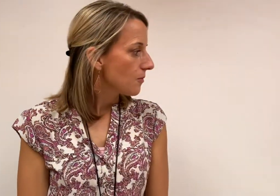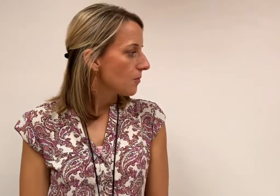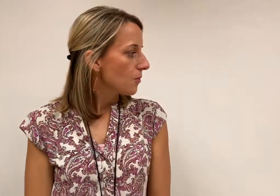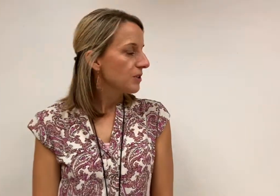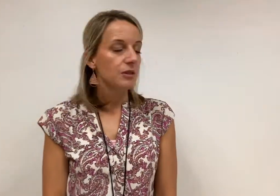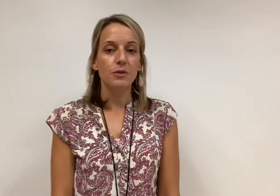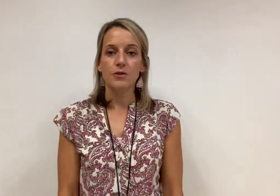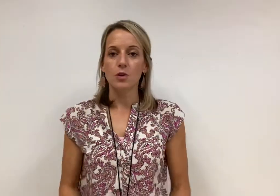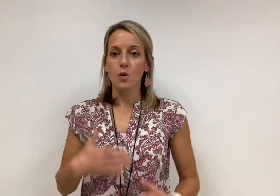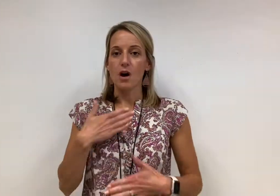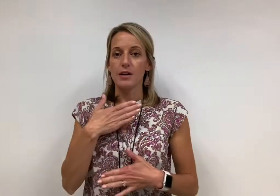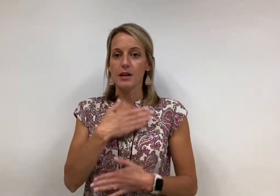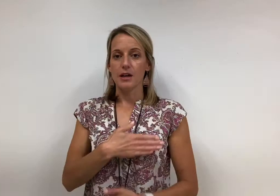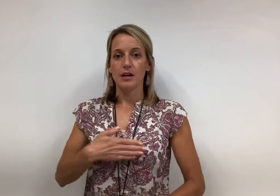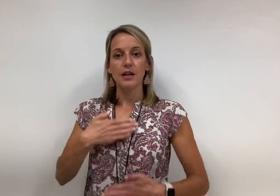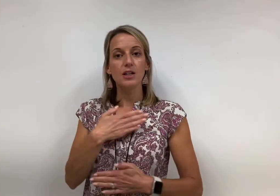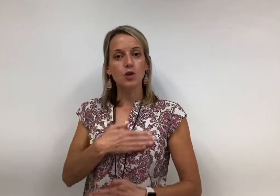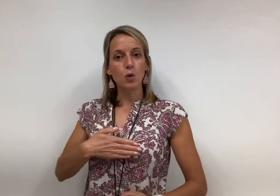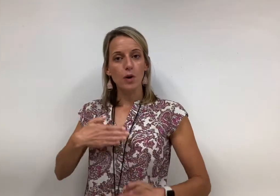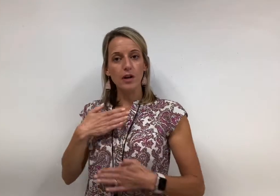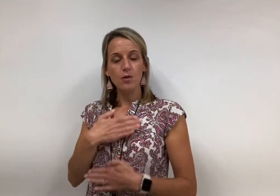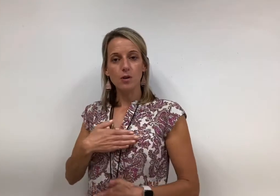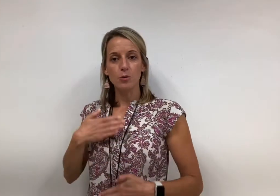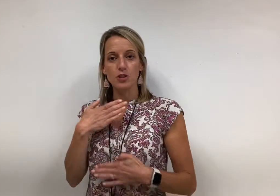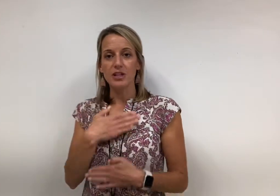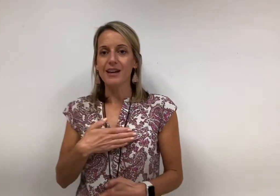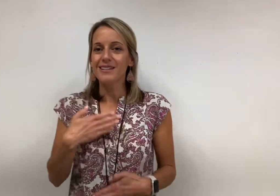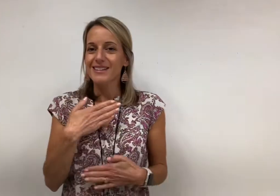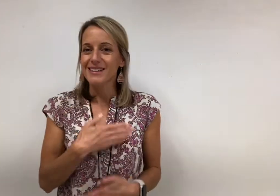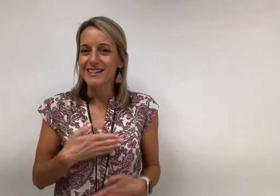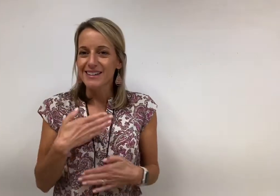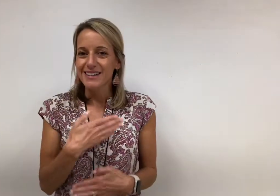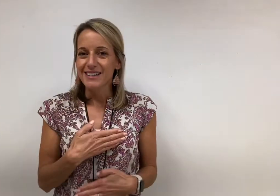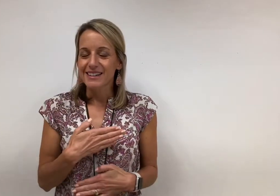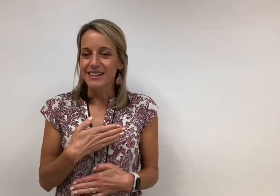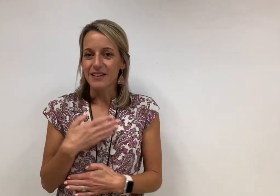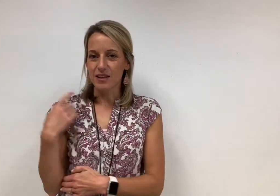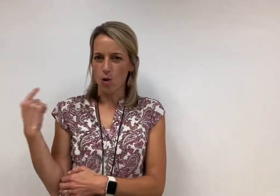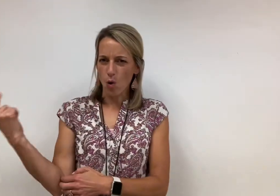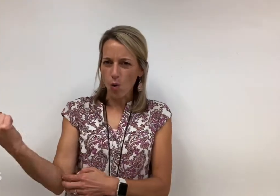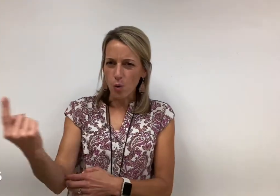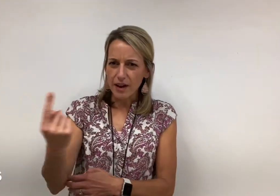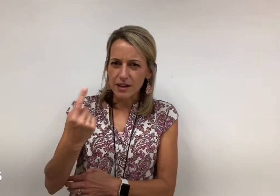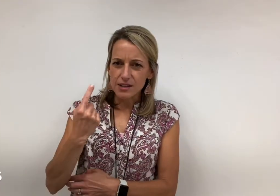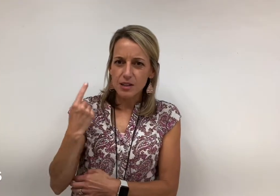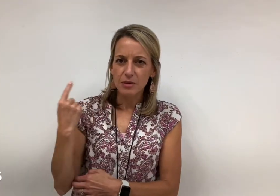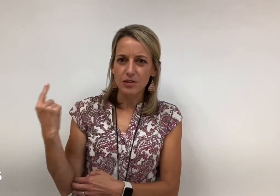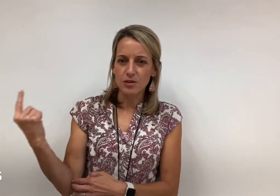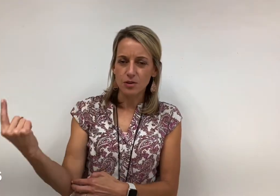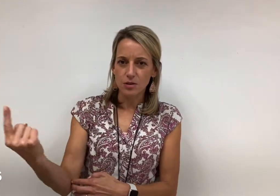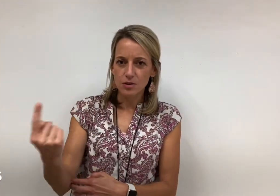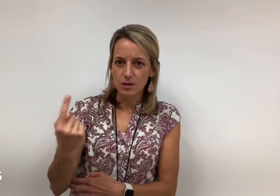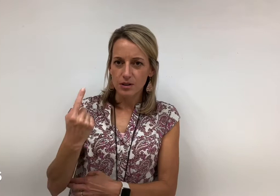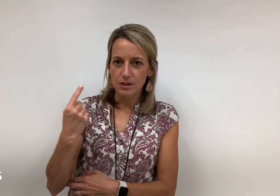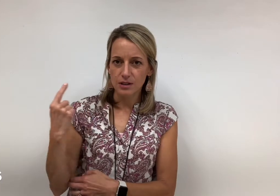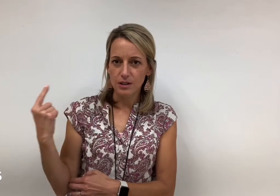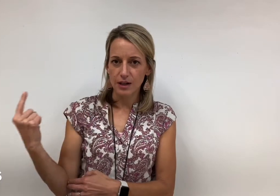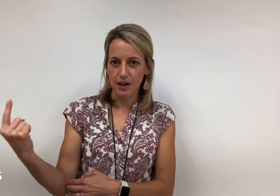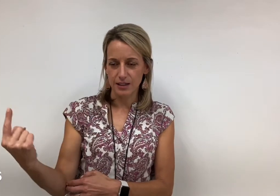We did review on enjoy or appreciate, and then always, the big circle, and